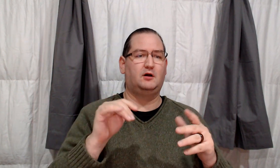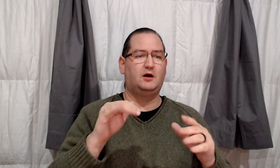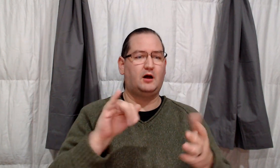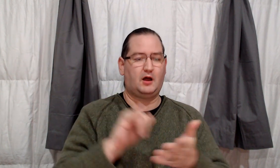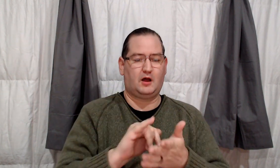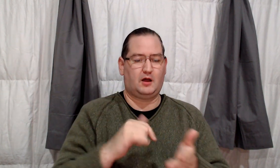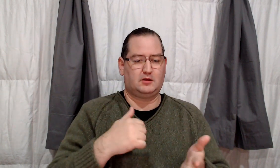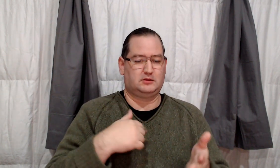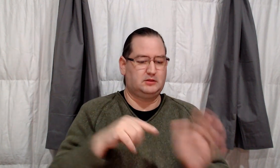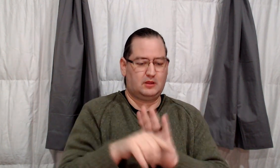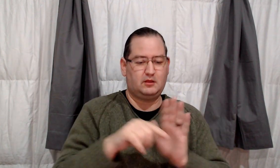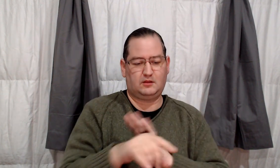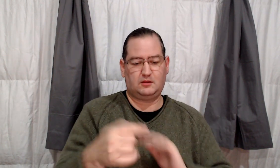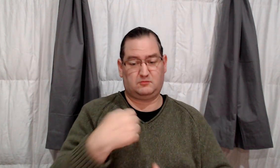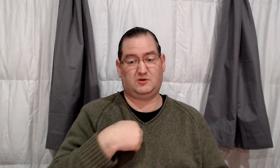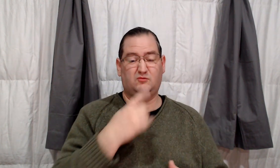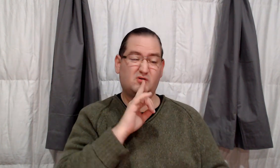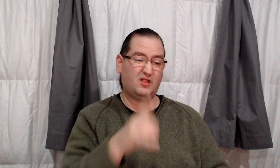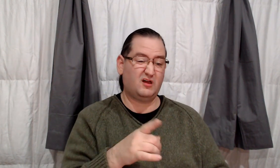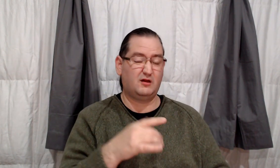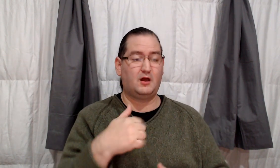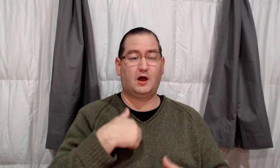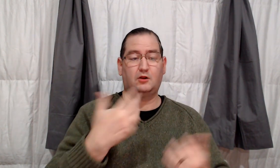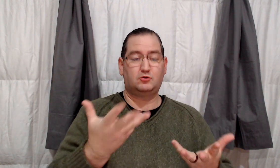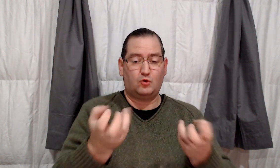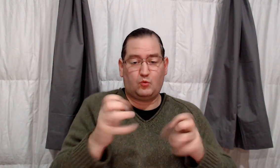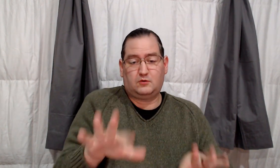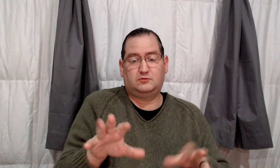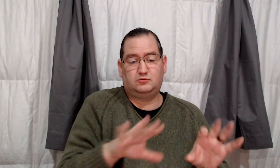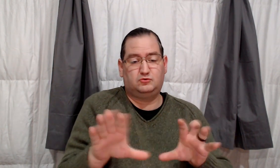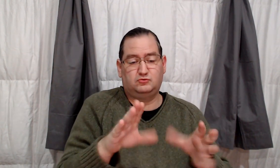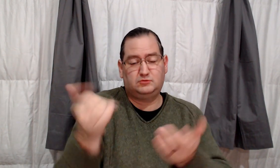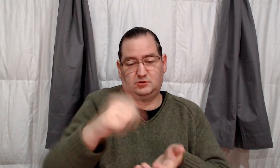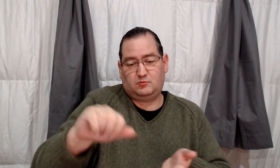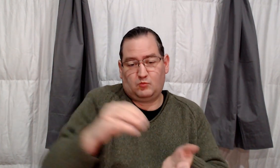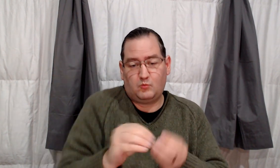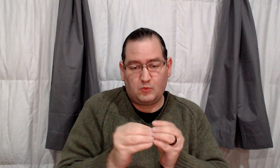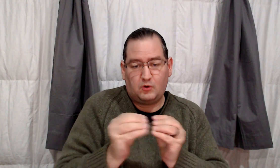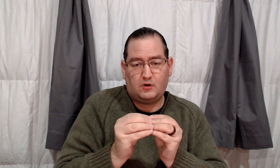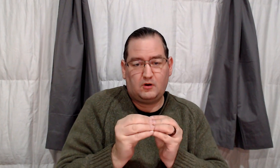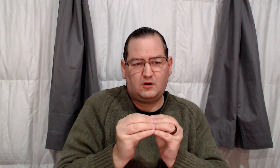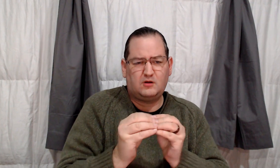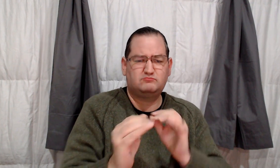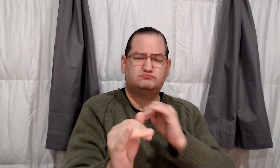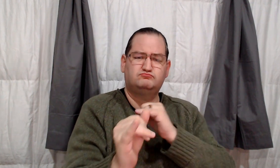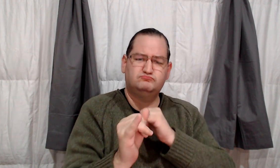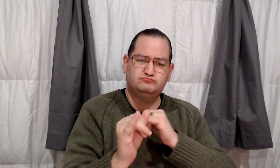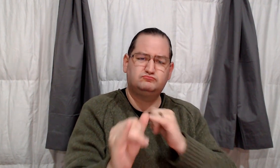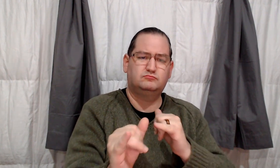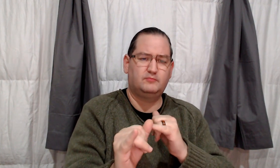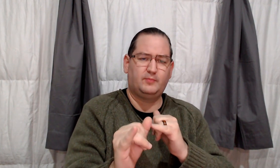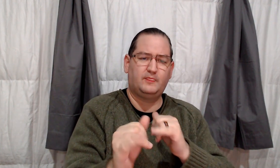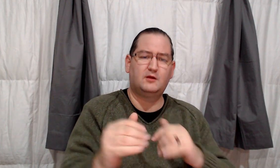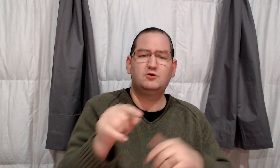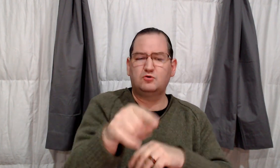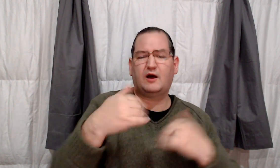And that's what it's like. You have a part of you that smokes. So when we get into